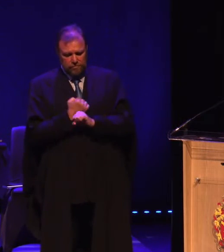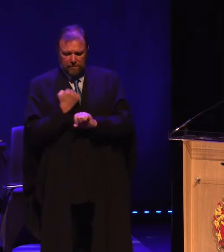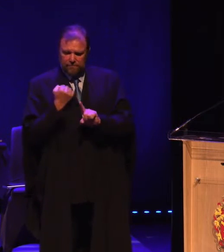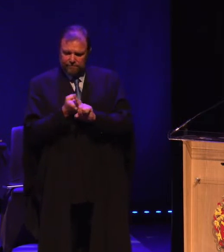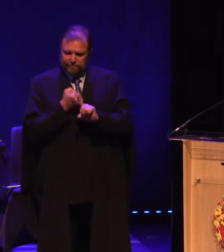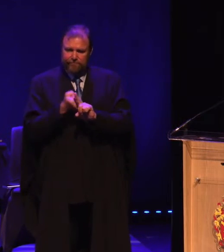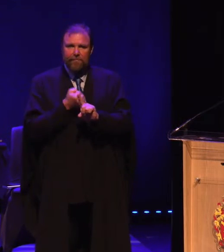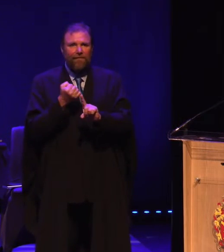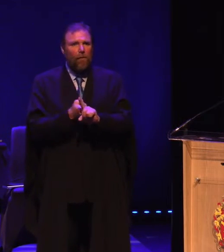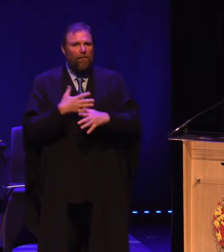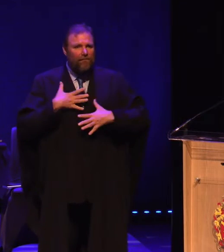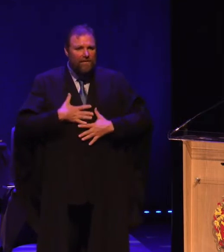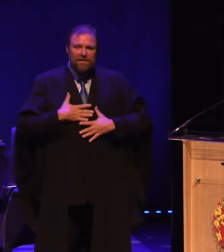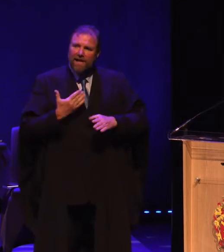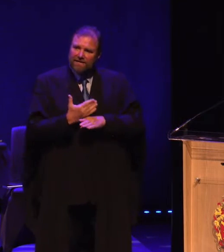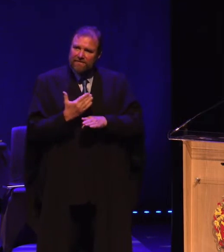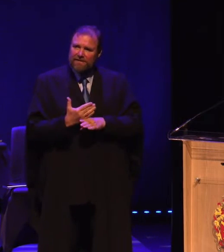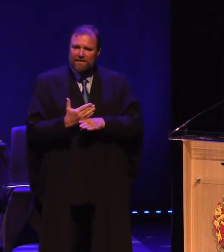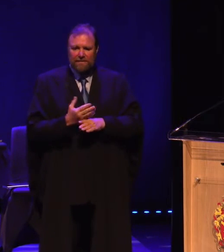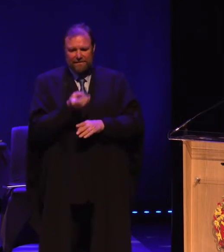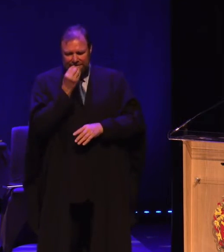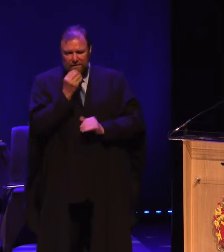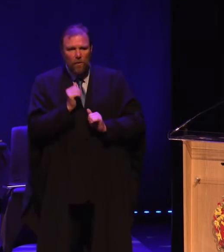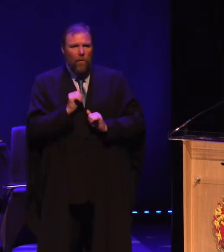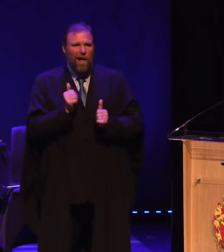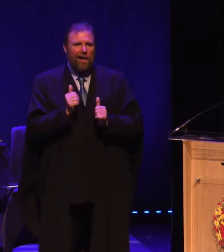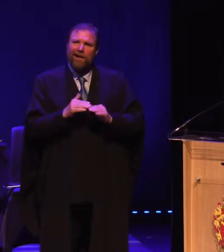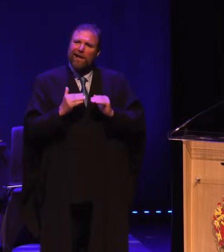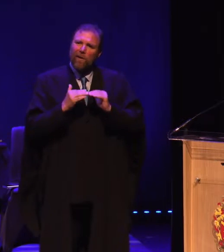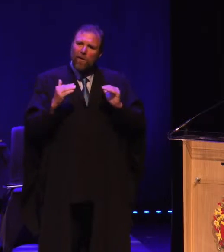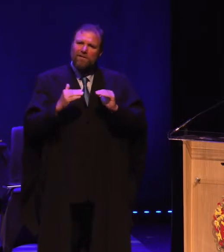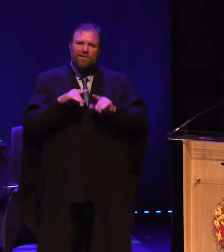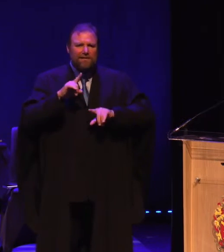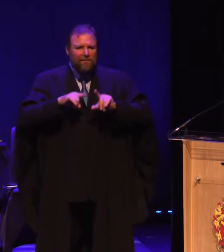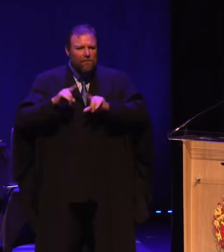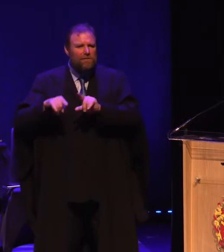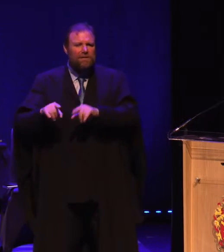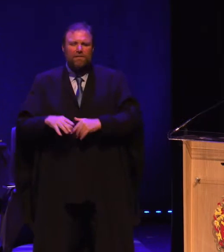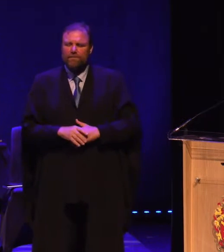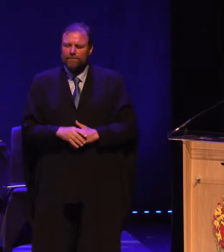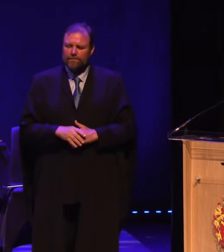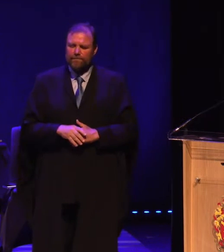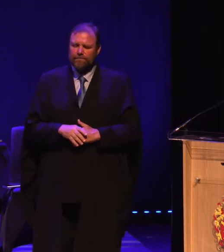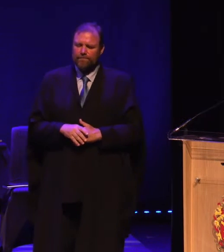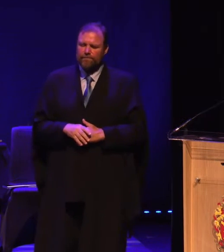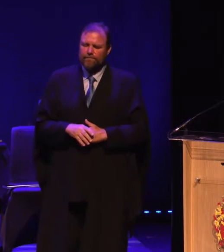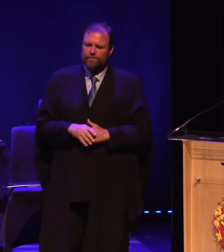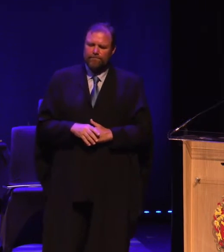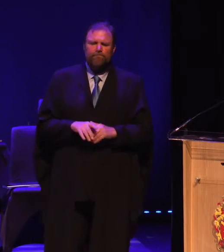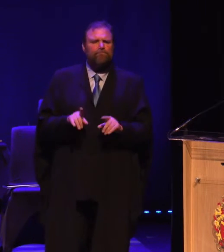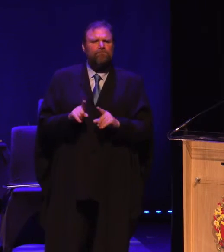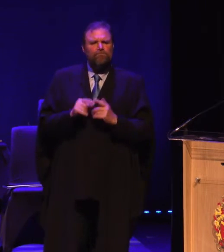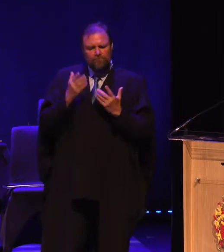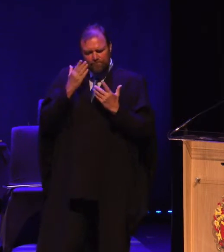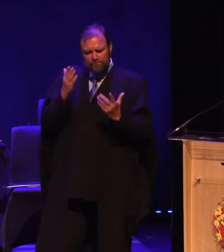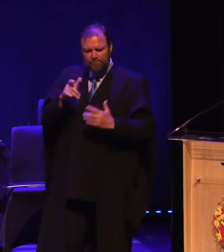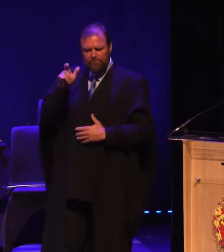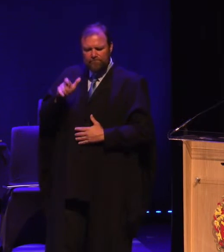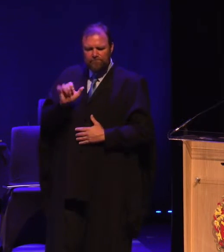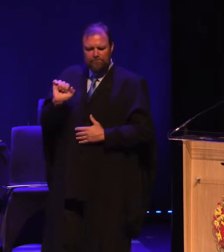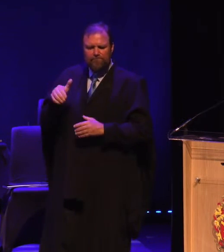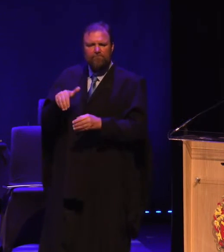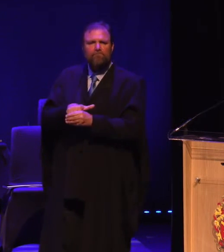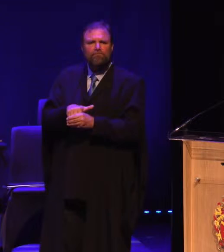activity, healthy eating, and equality, diversity, and inclusion. As a respective figure in her field, Fiona has